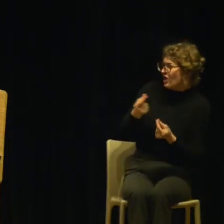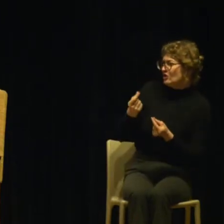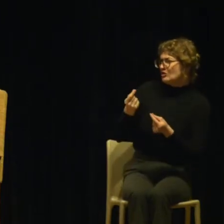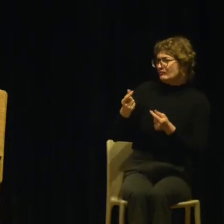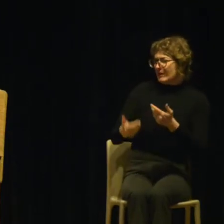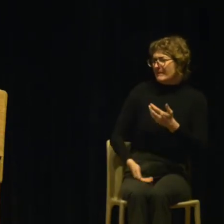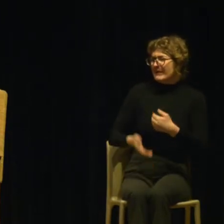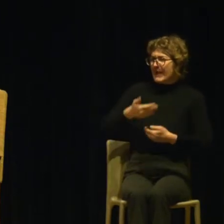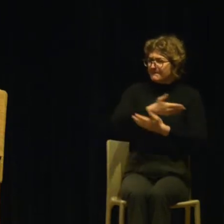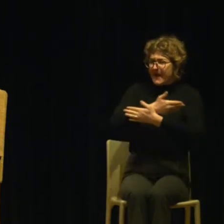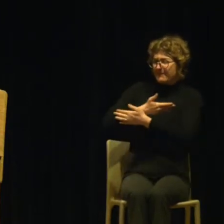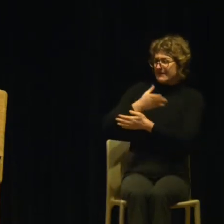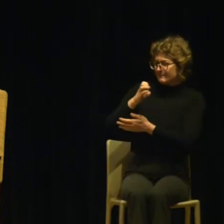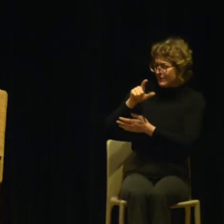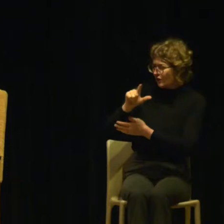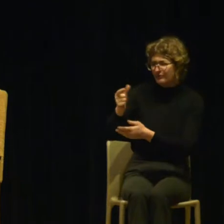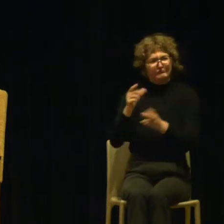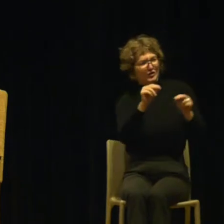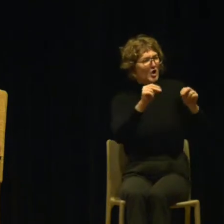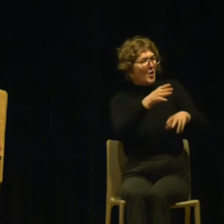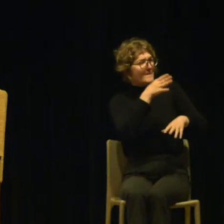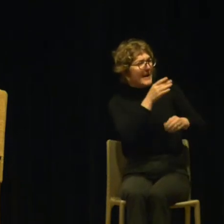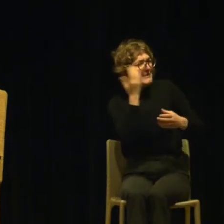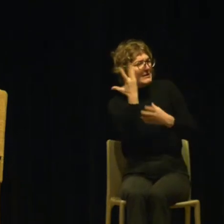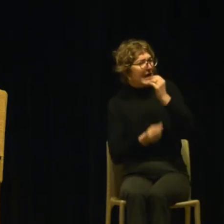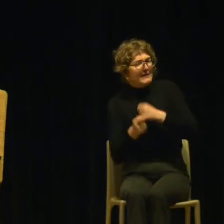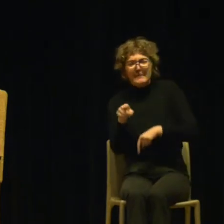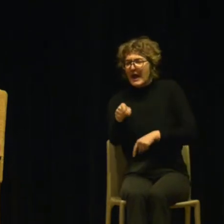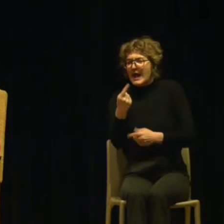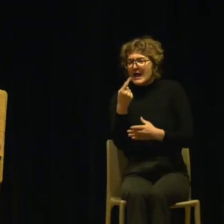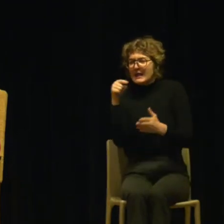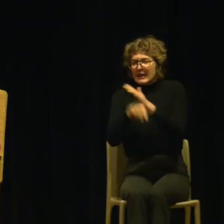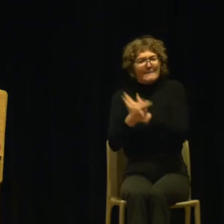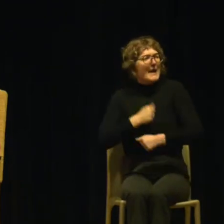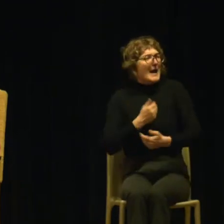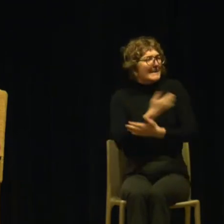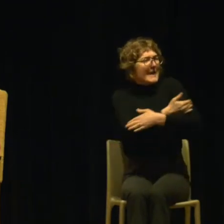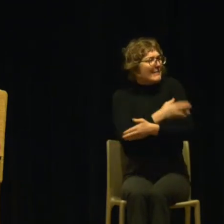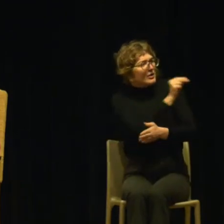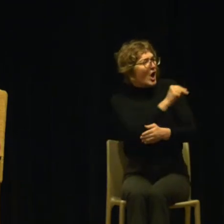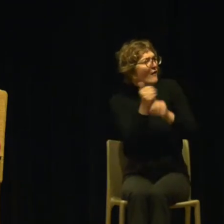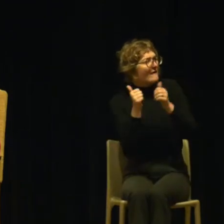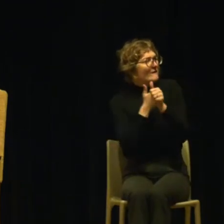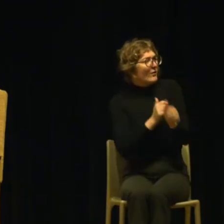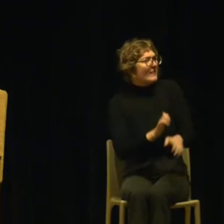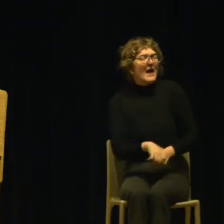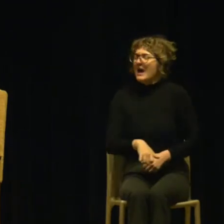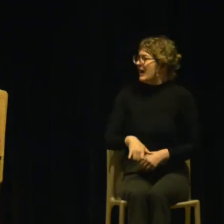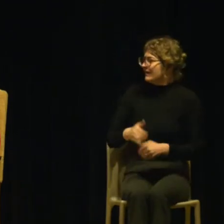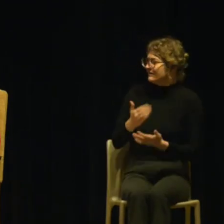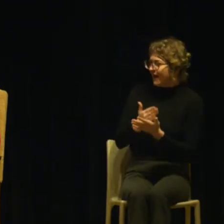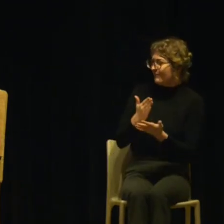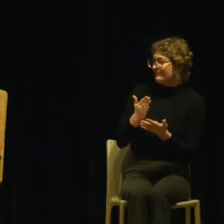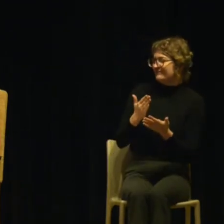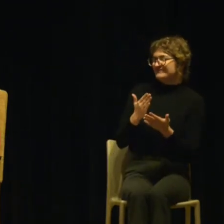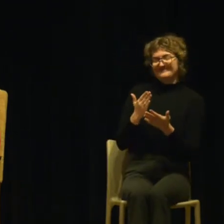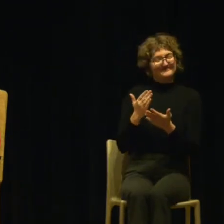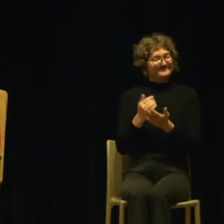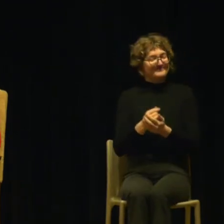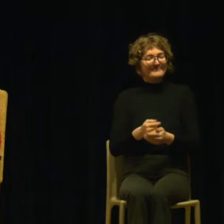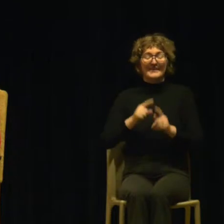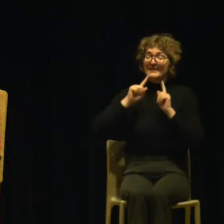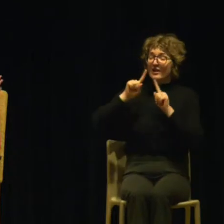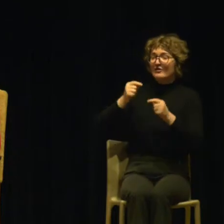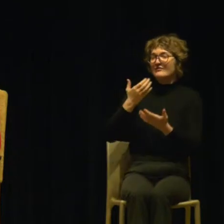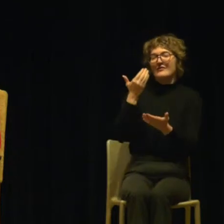baby some cereal. And they're like, no, mom, it'll kill him. I can tell you for a fact. I can tell you this for a